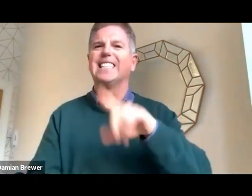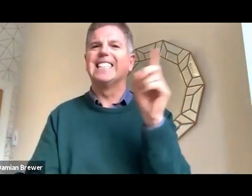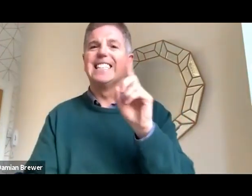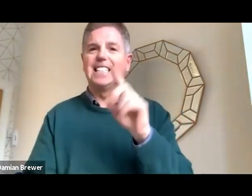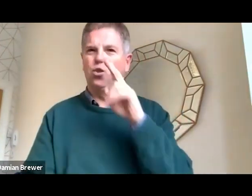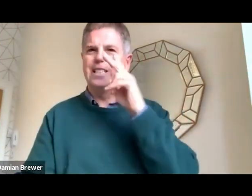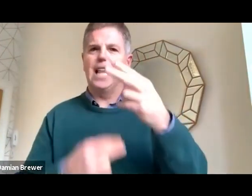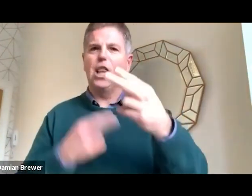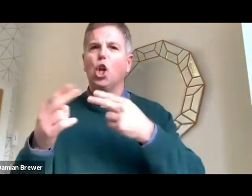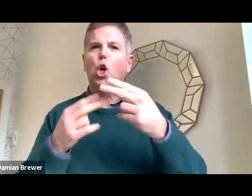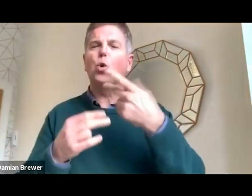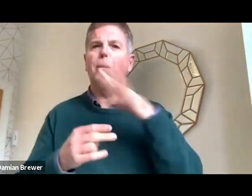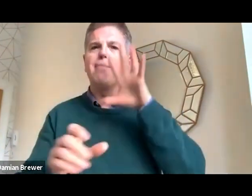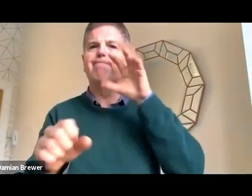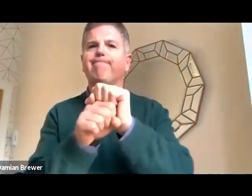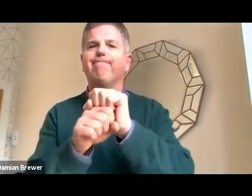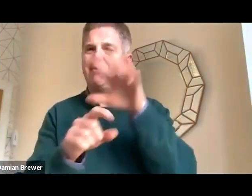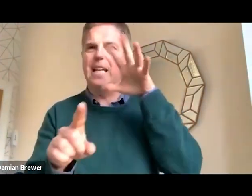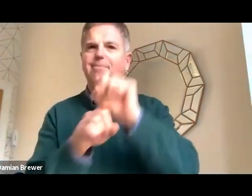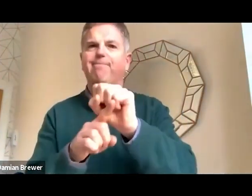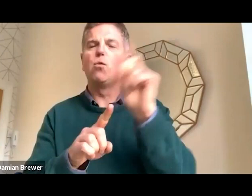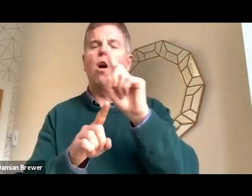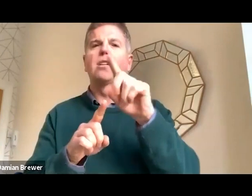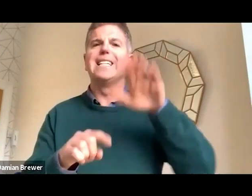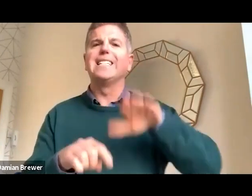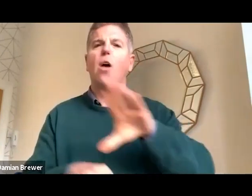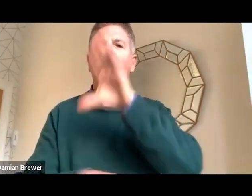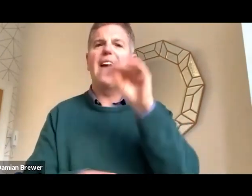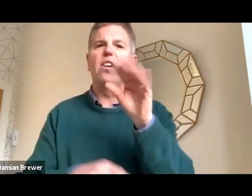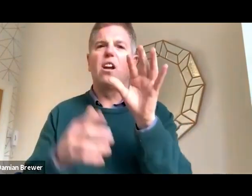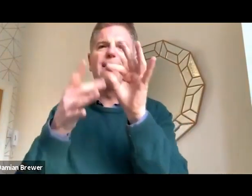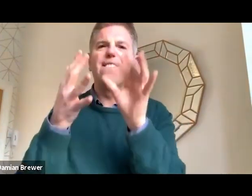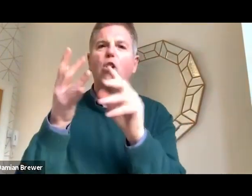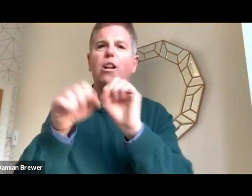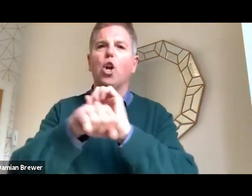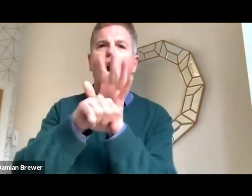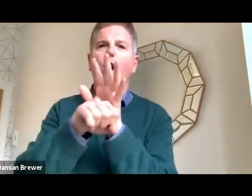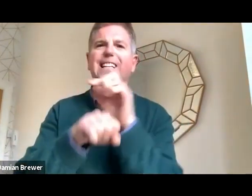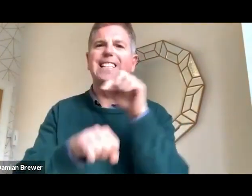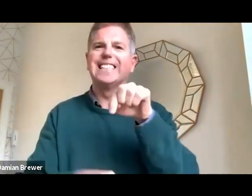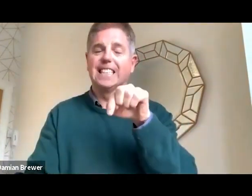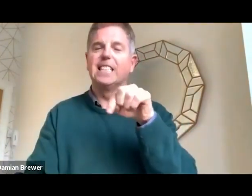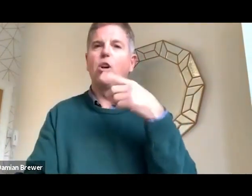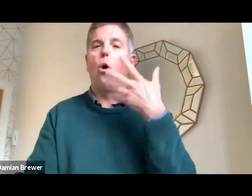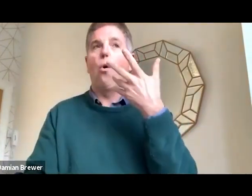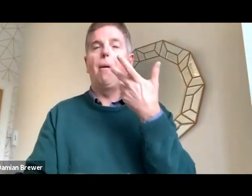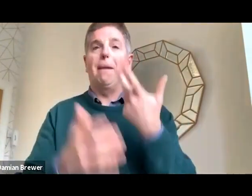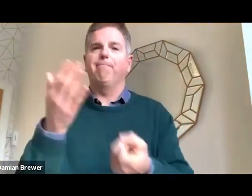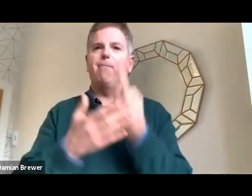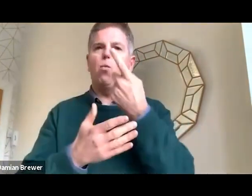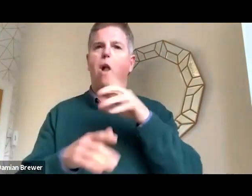working in different areas recently. You might have seen a bit in the news about it. The South Africa variant